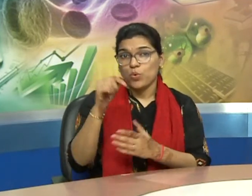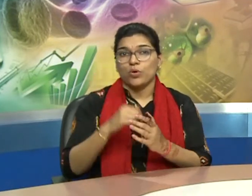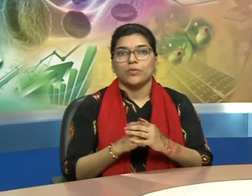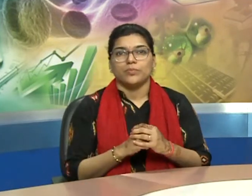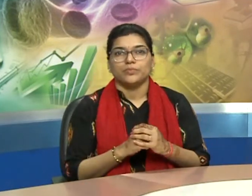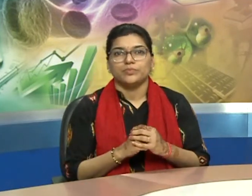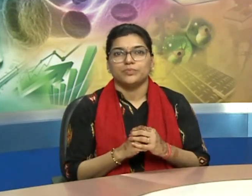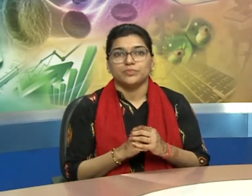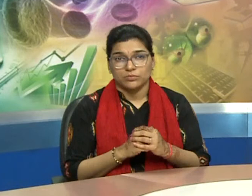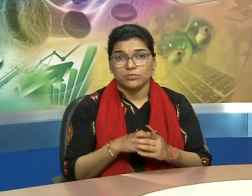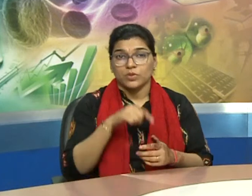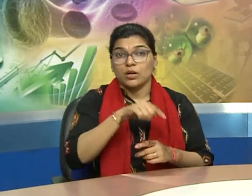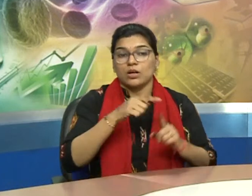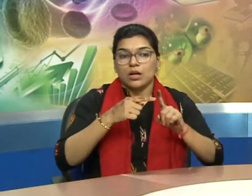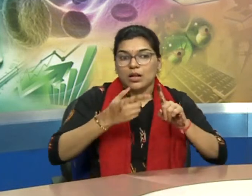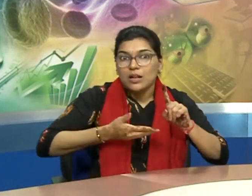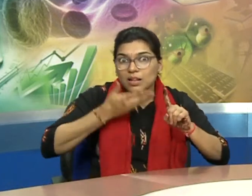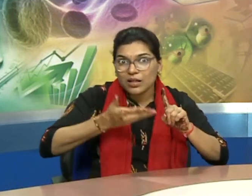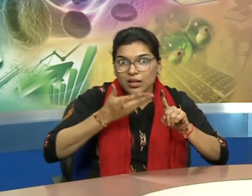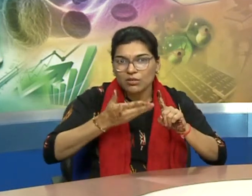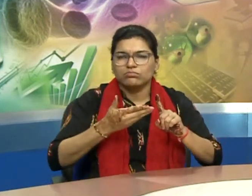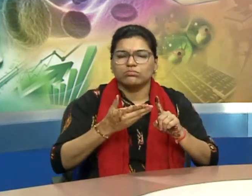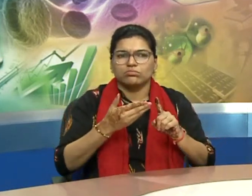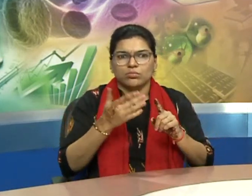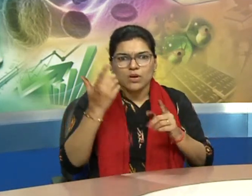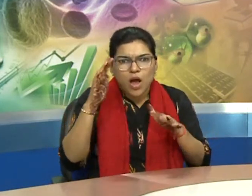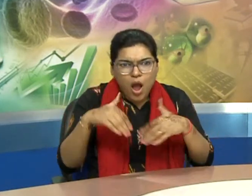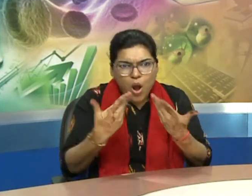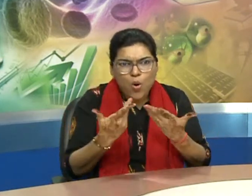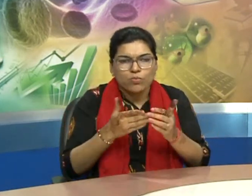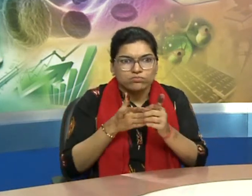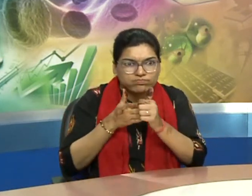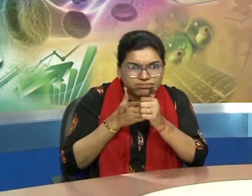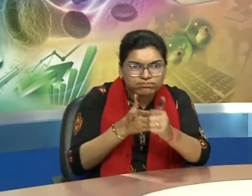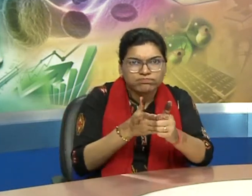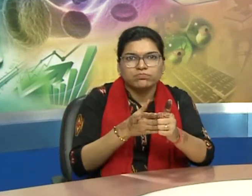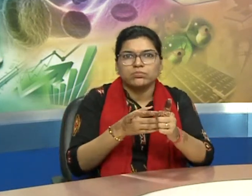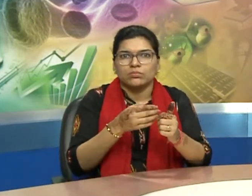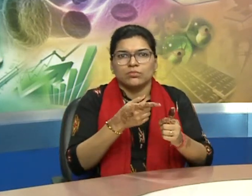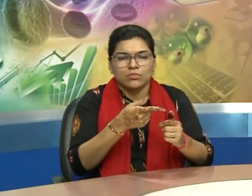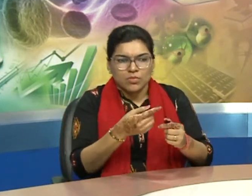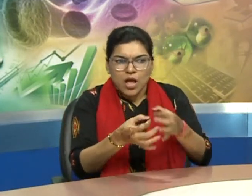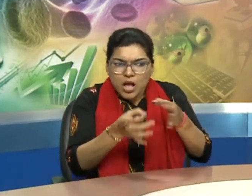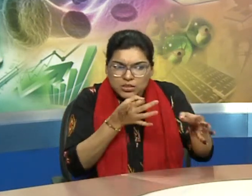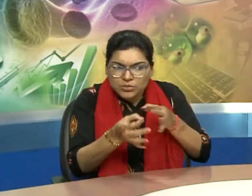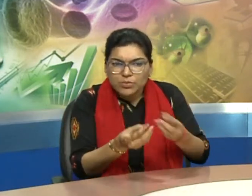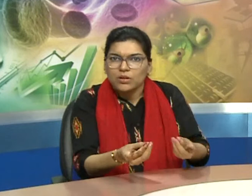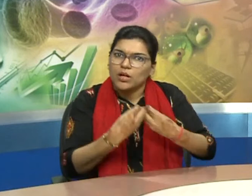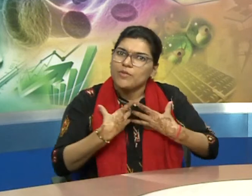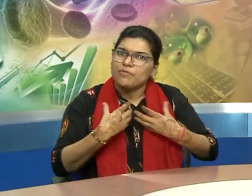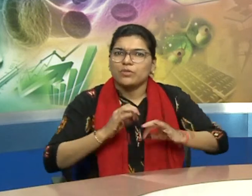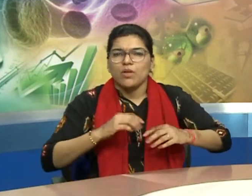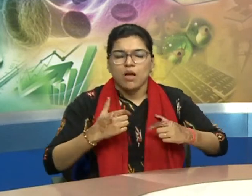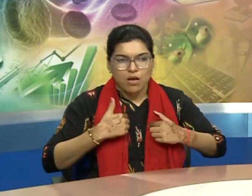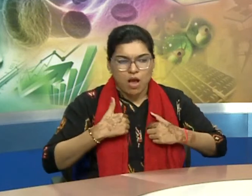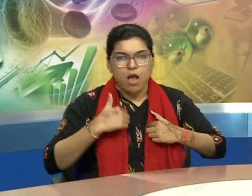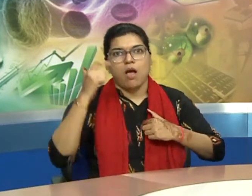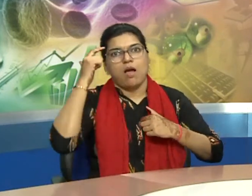The fourth objective is to train them to become more enlightened,